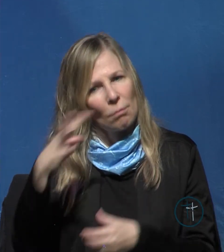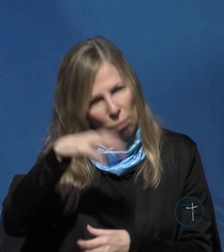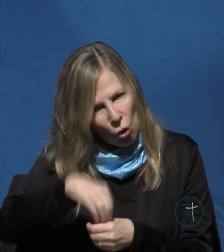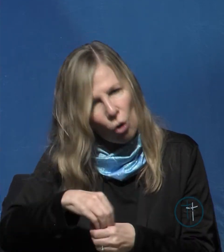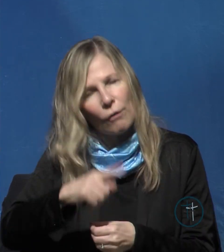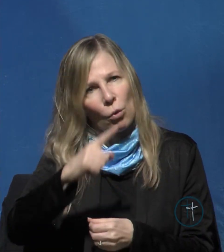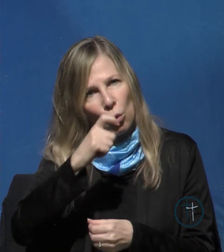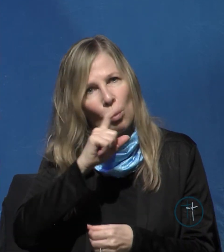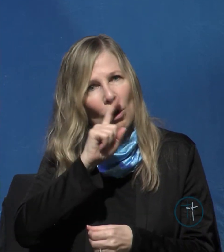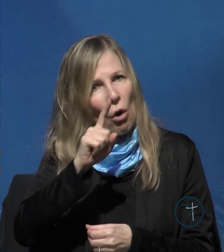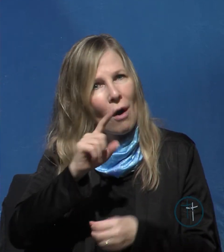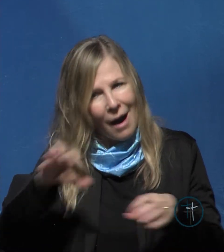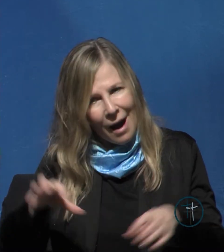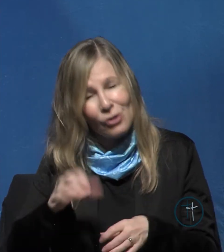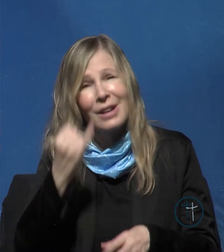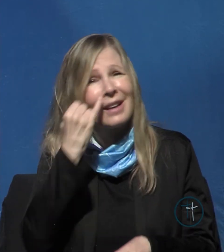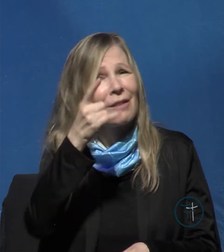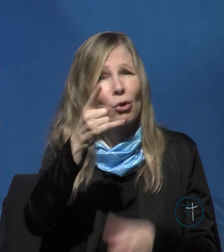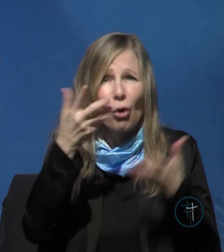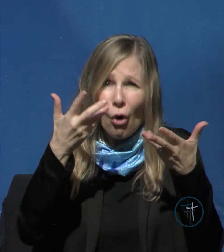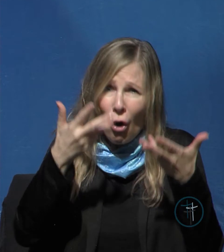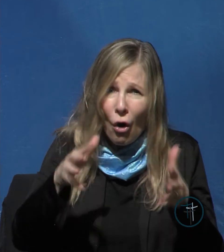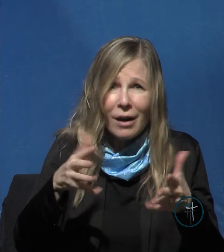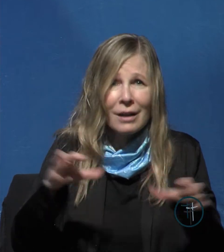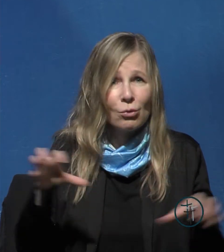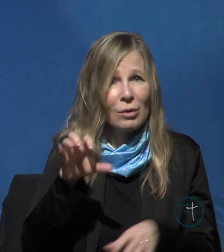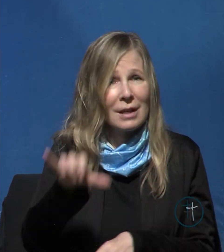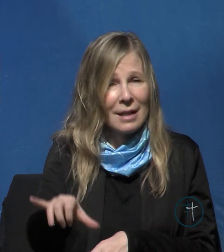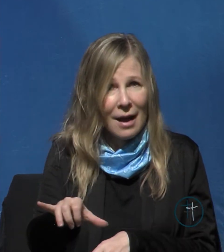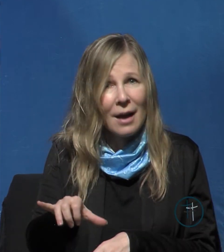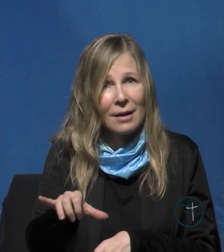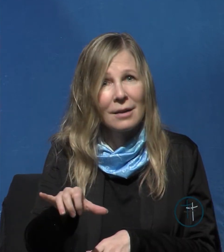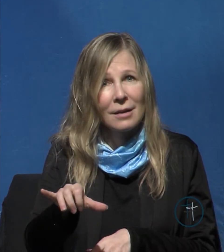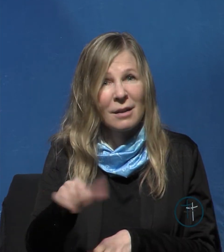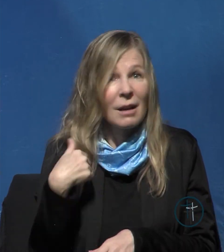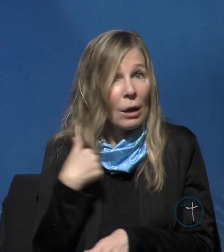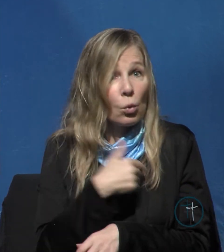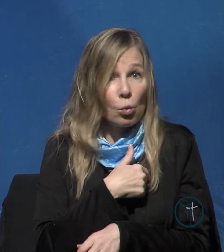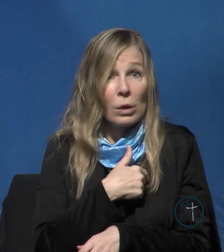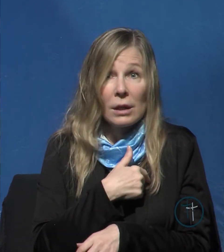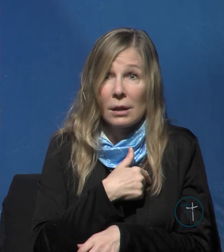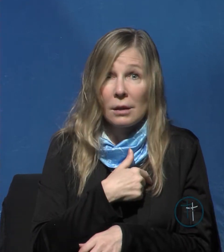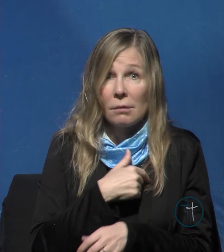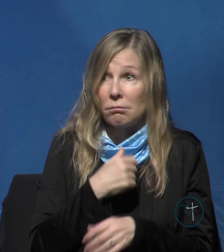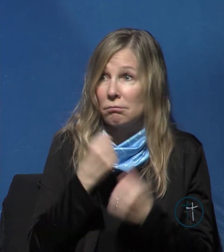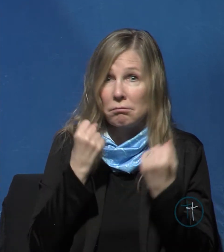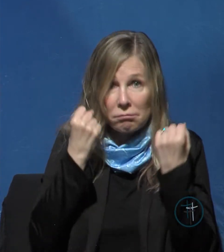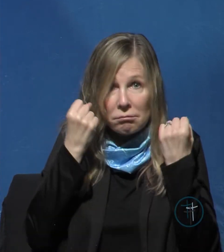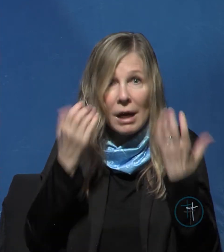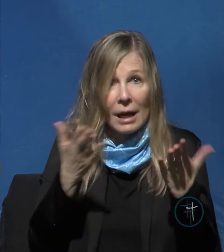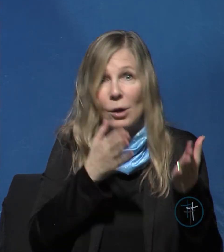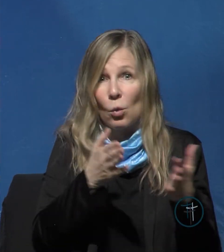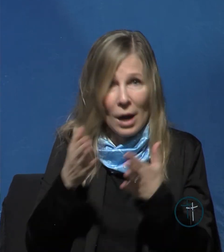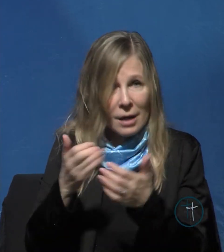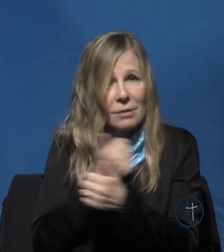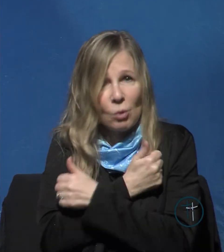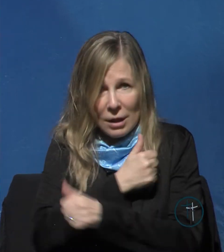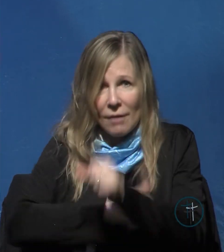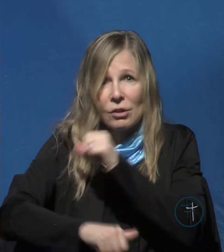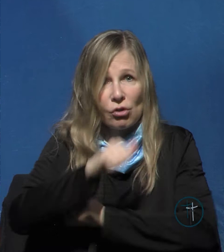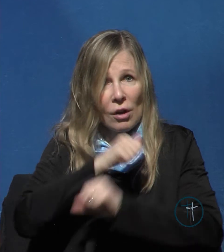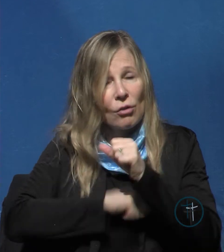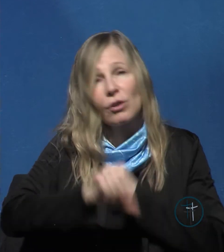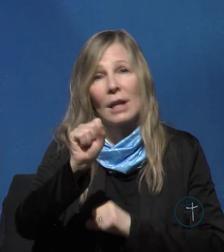we are. And if you're already doing that, and we do in many respects at Lakeside, love one